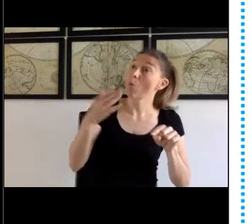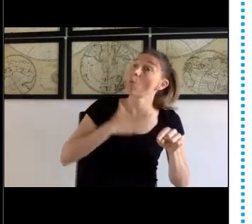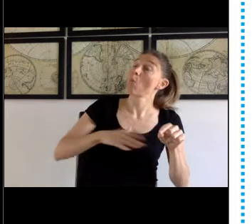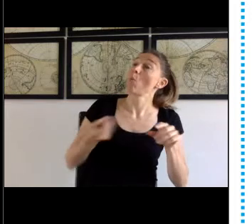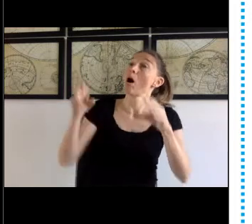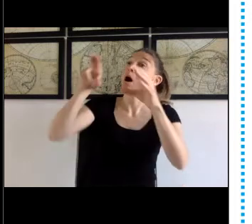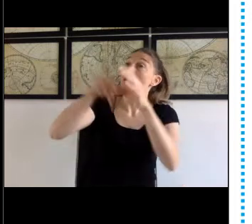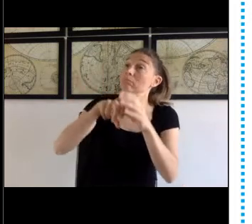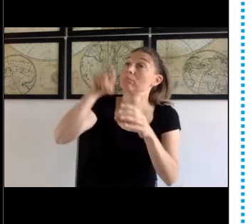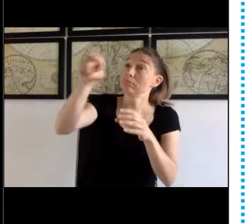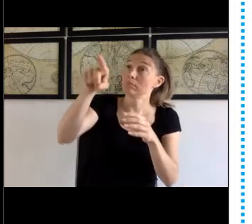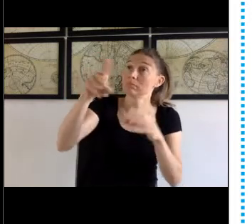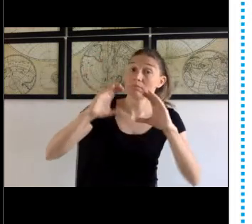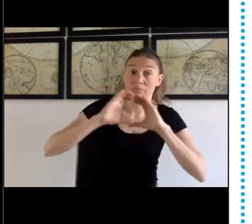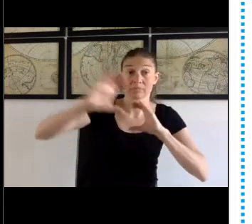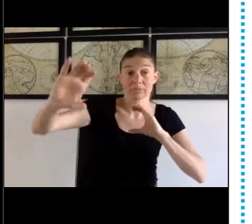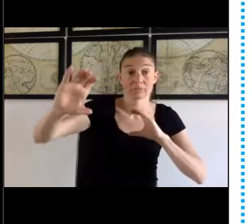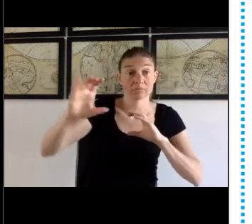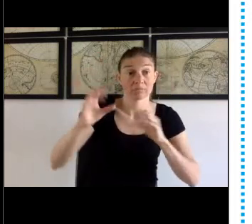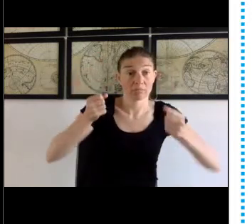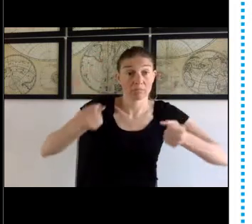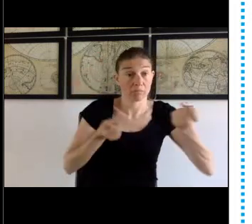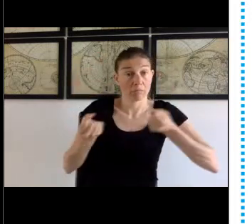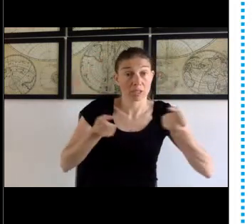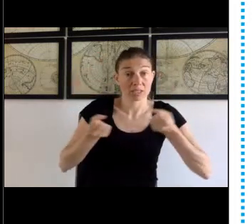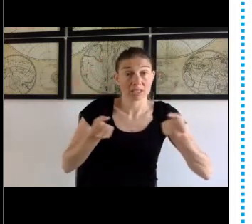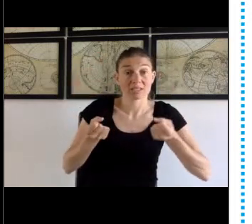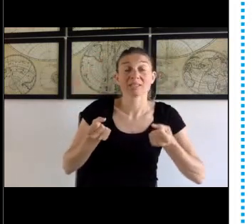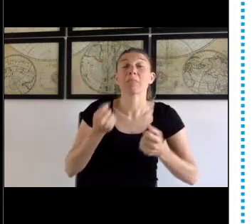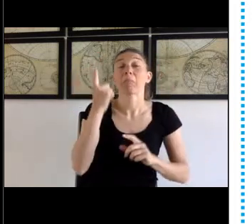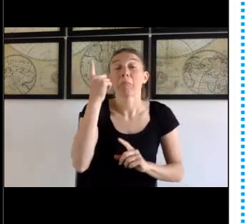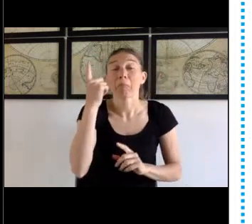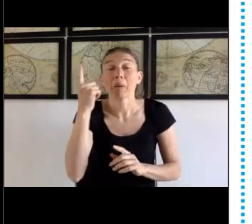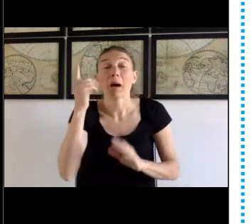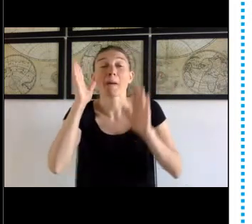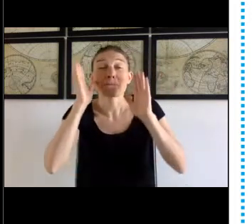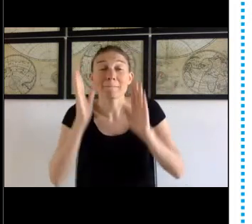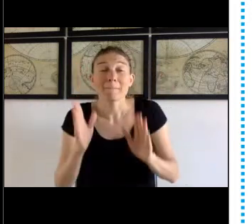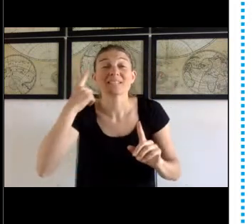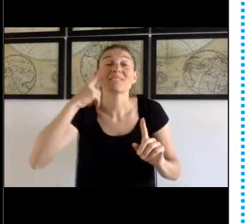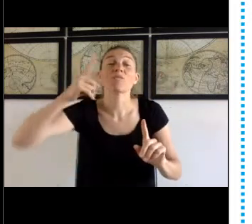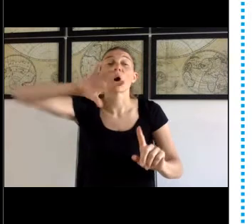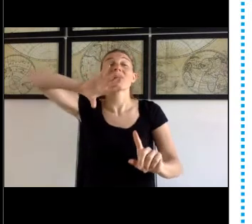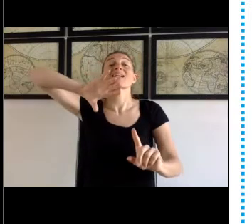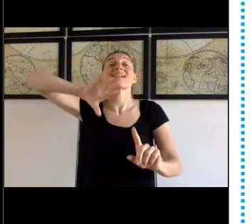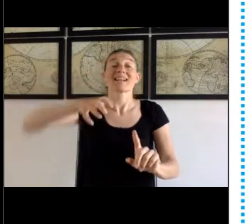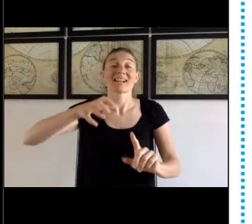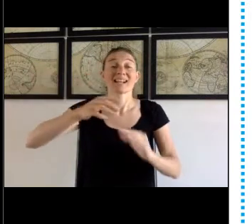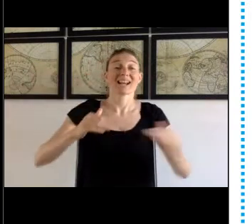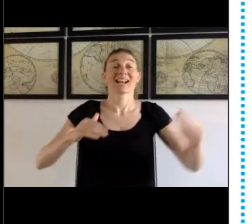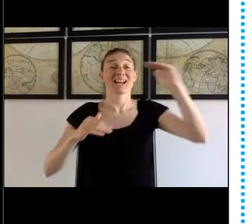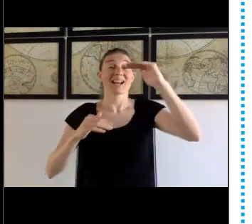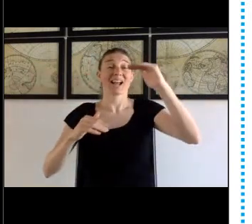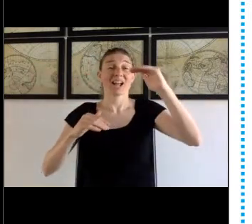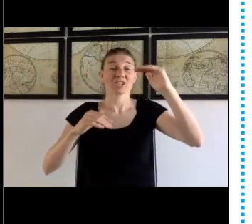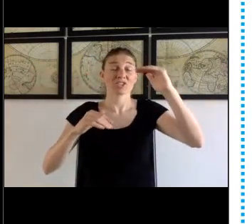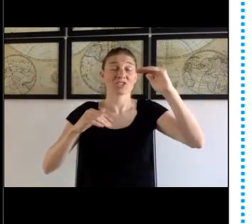Brussels region. You want to have it from allocation, you need to ask it for the national government. So it's